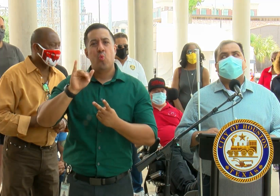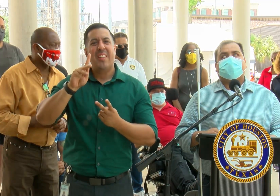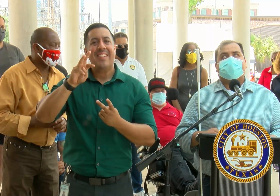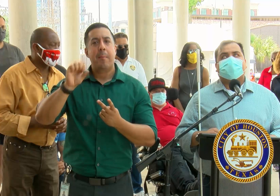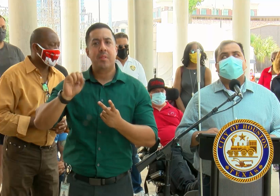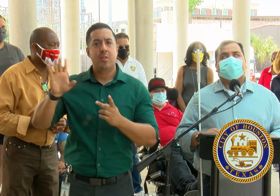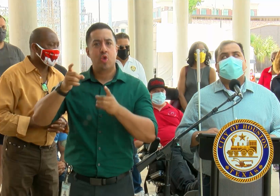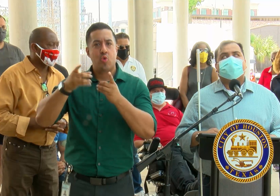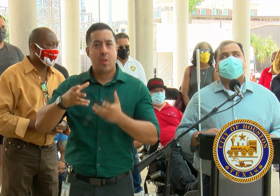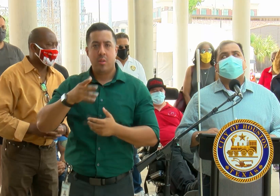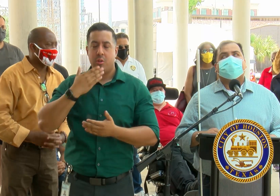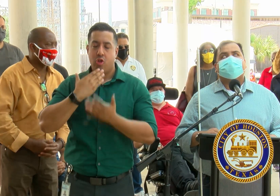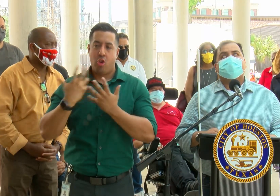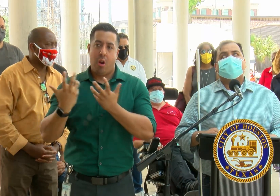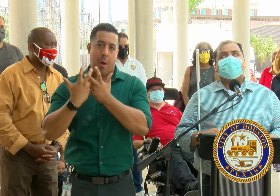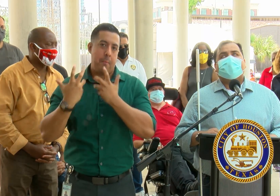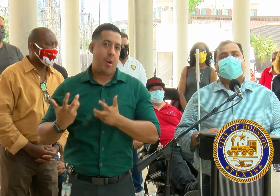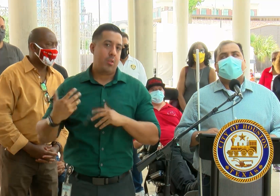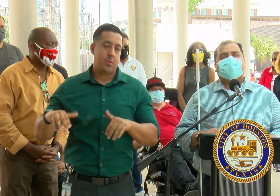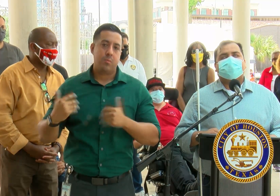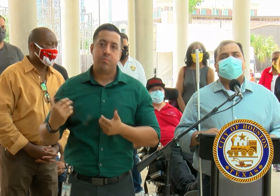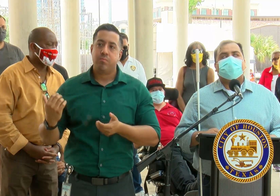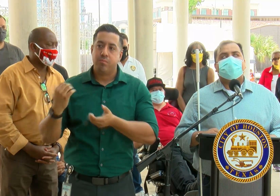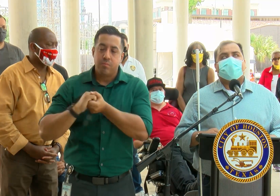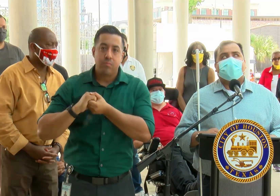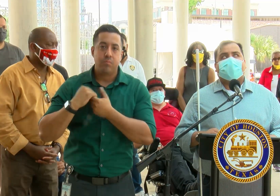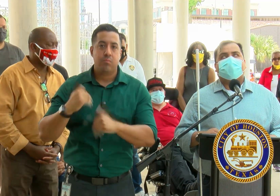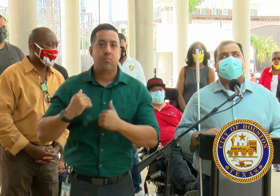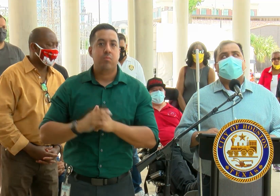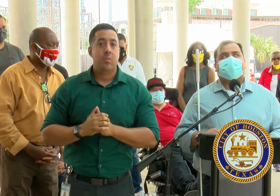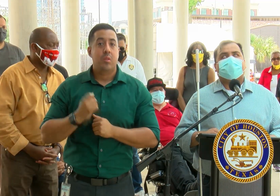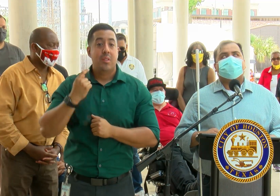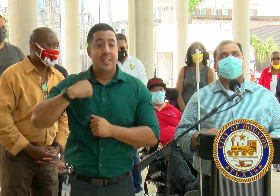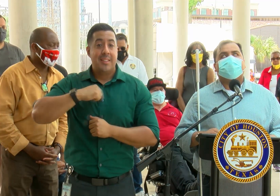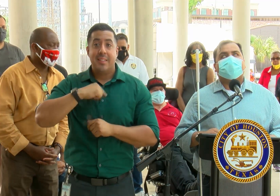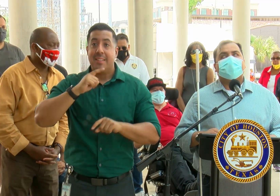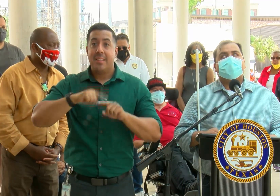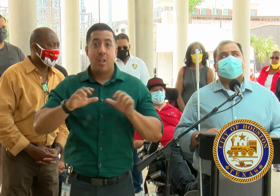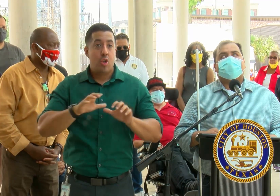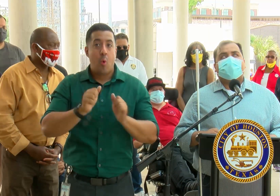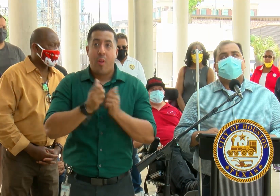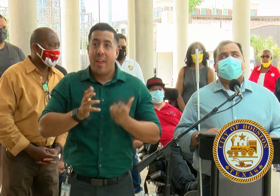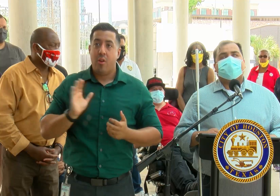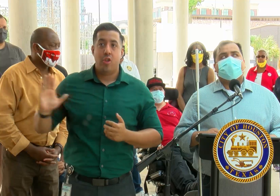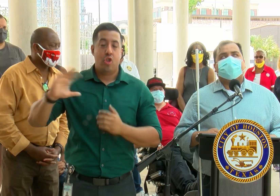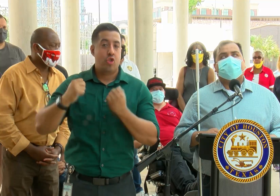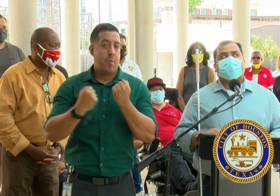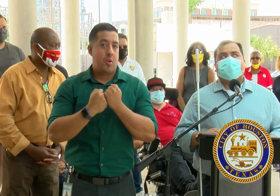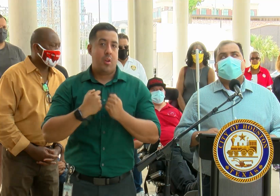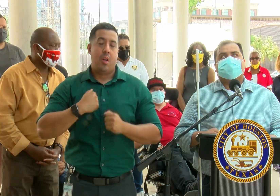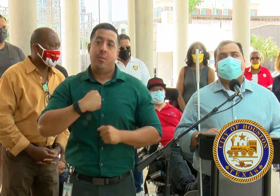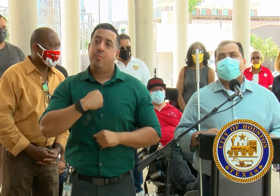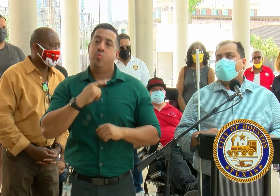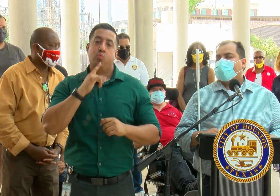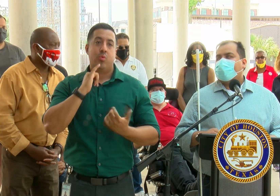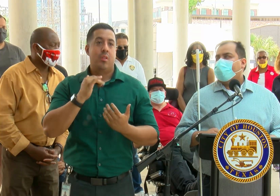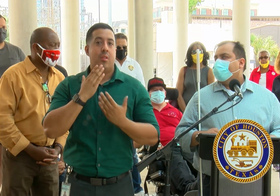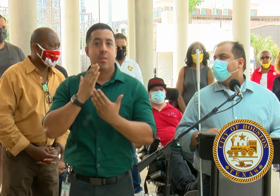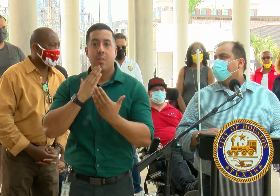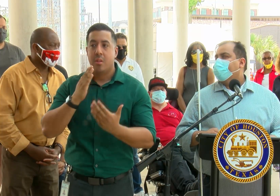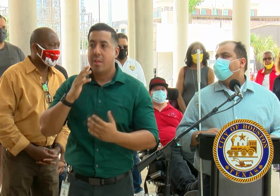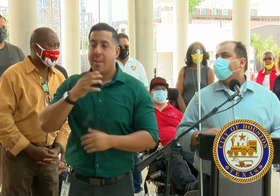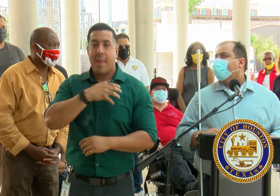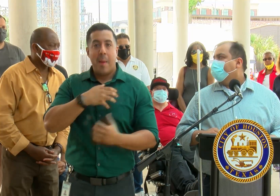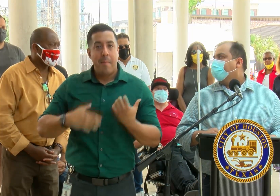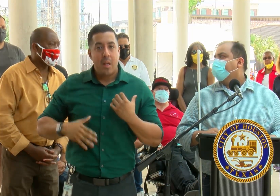been remarkable partners to us. And this would not happen without their support. So I'm very grateful to the mayor for